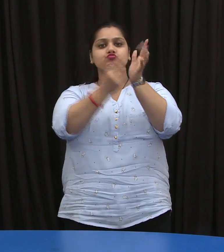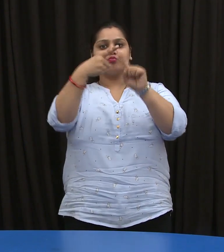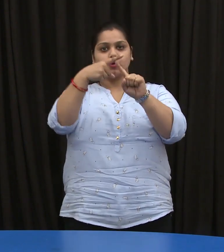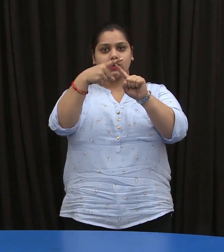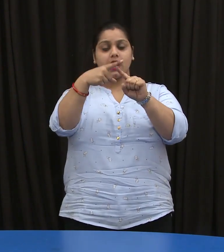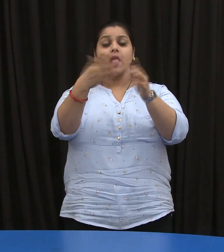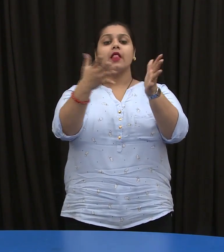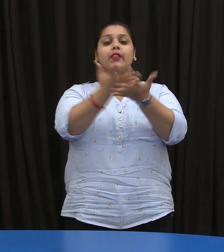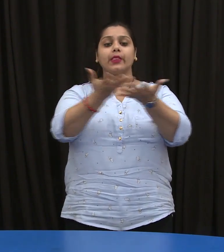memory,